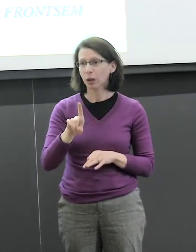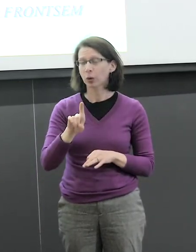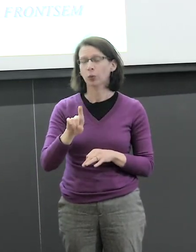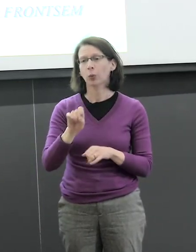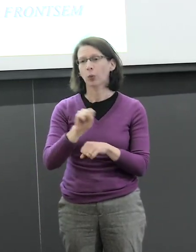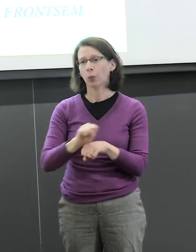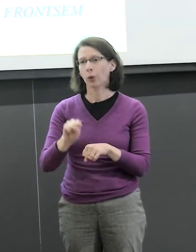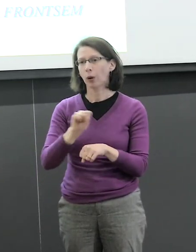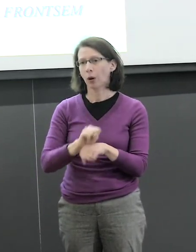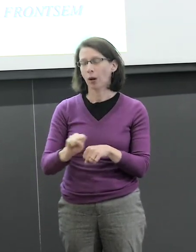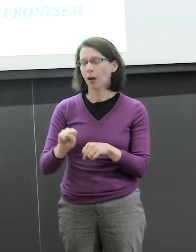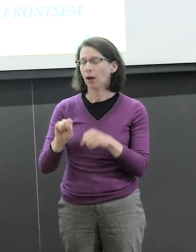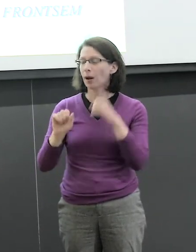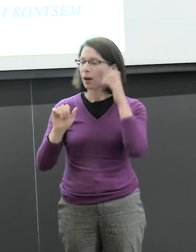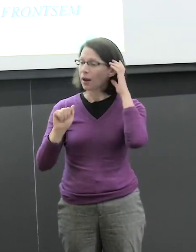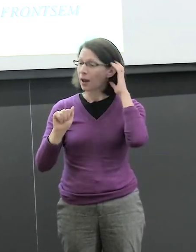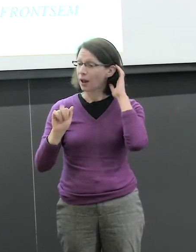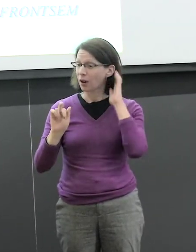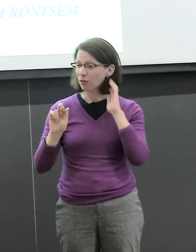Amharic,